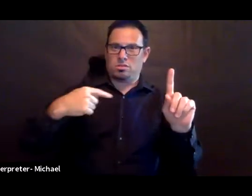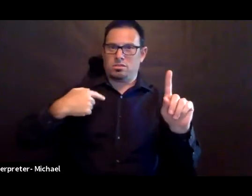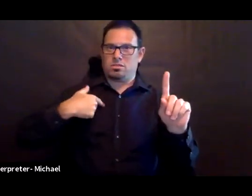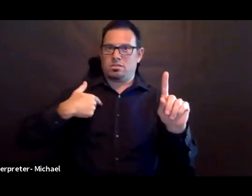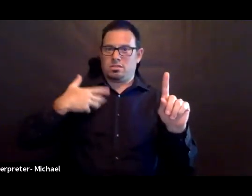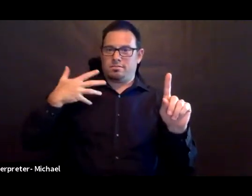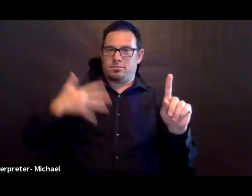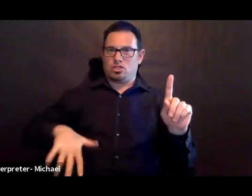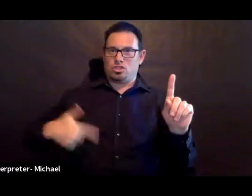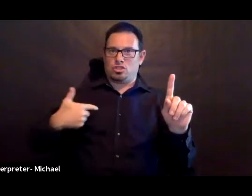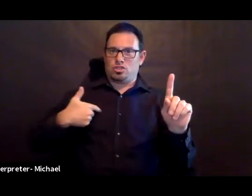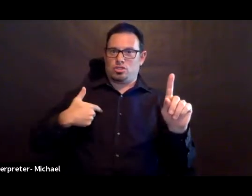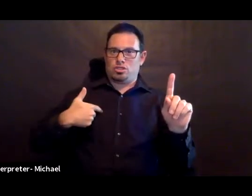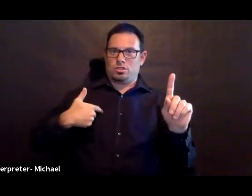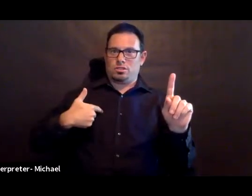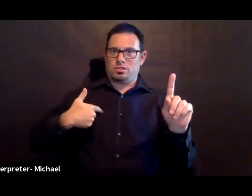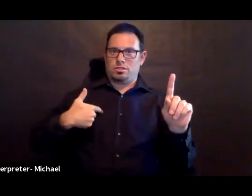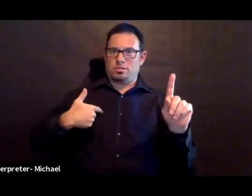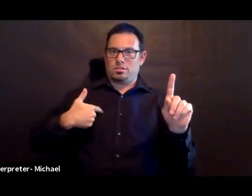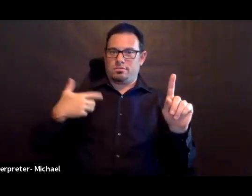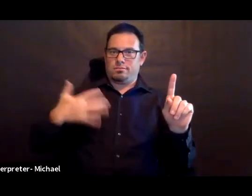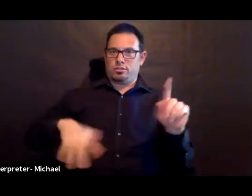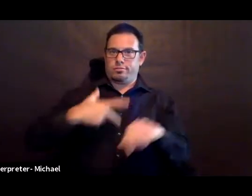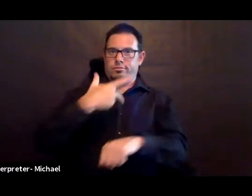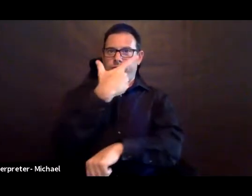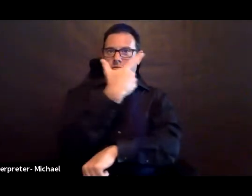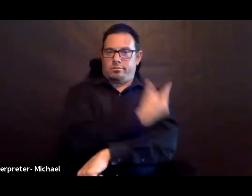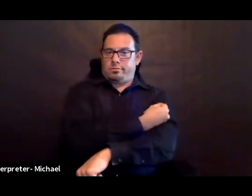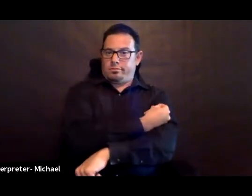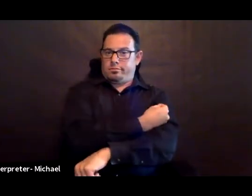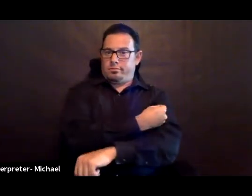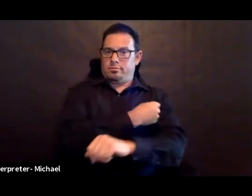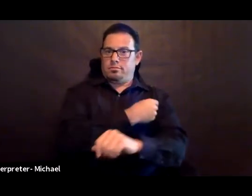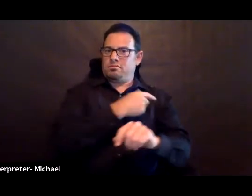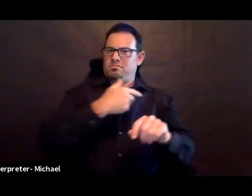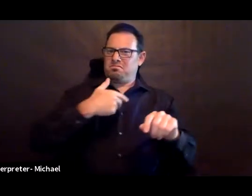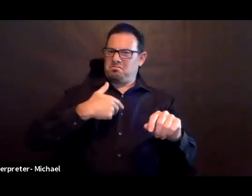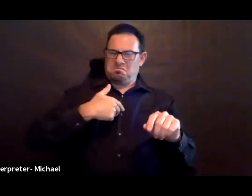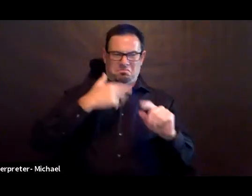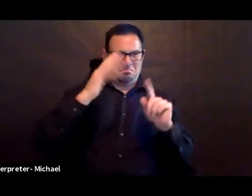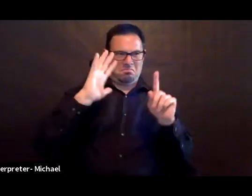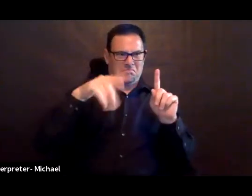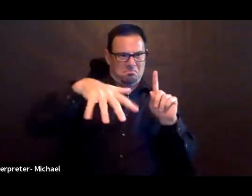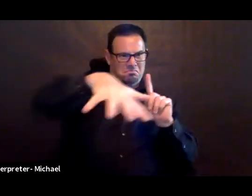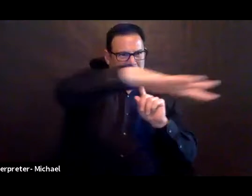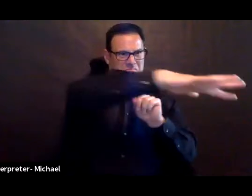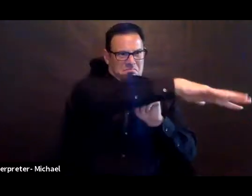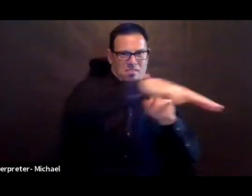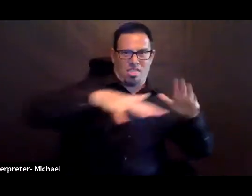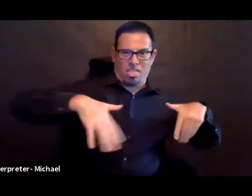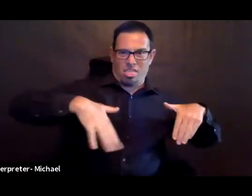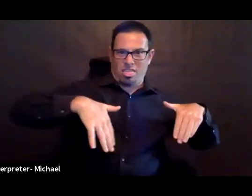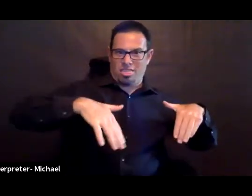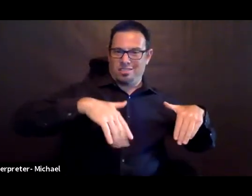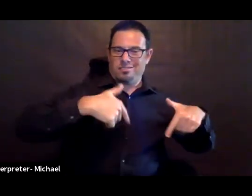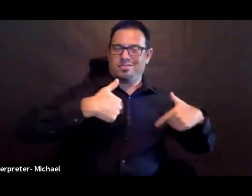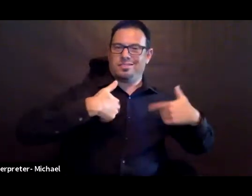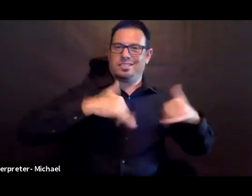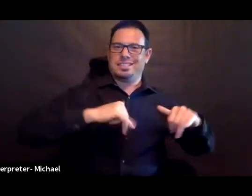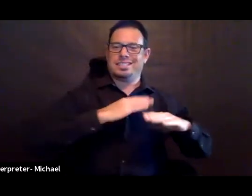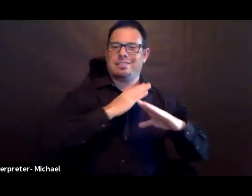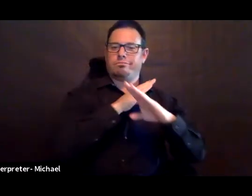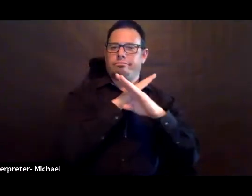are to be expected, and are kind of a result of the ongoing transmission that we're